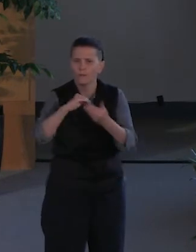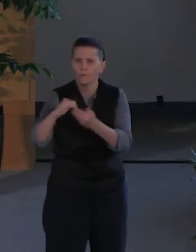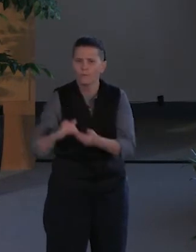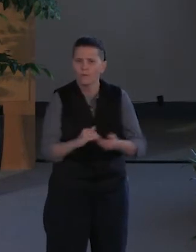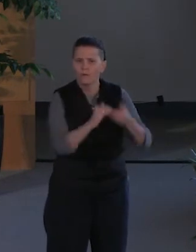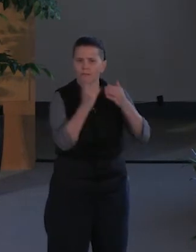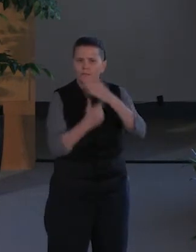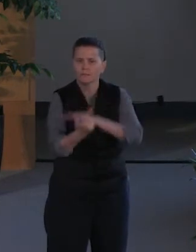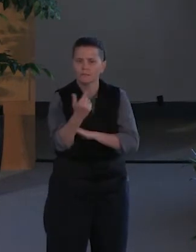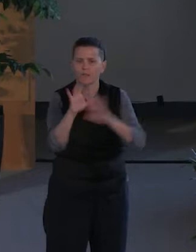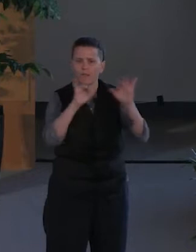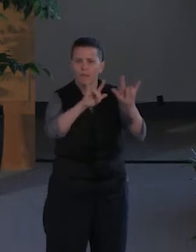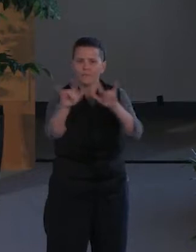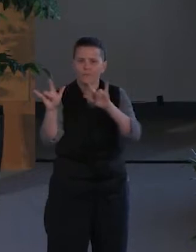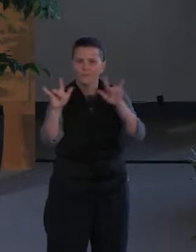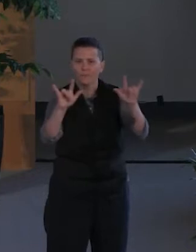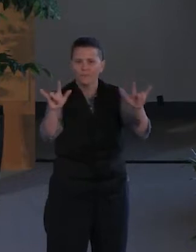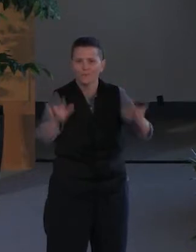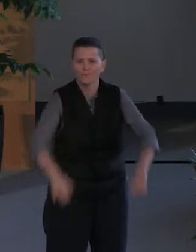I love you guys.